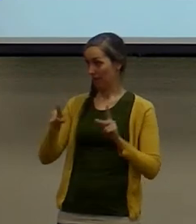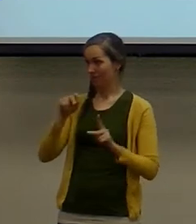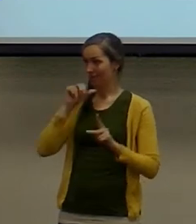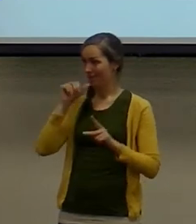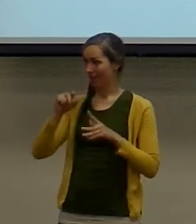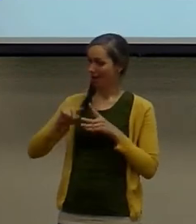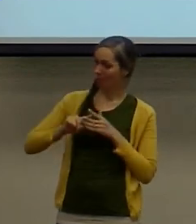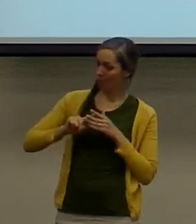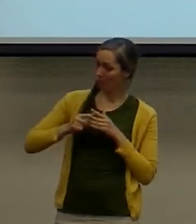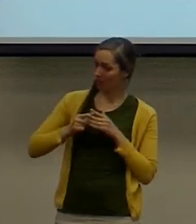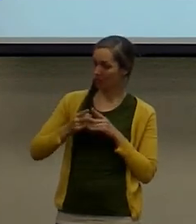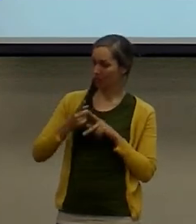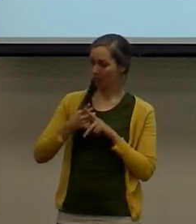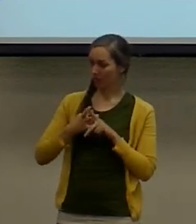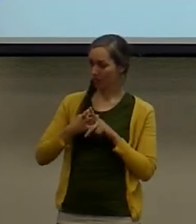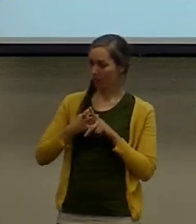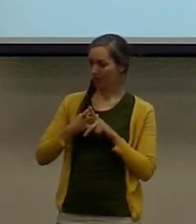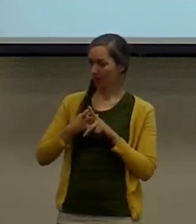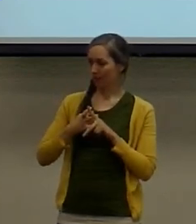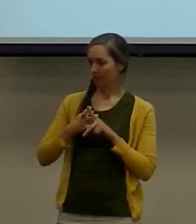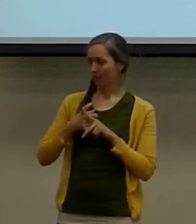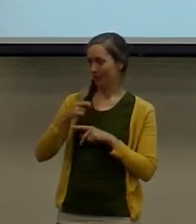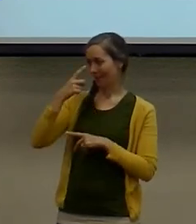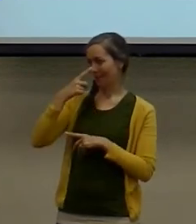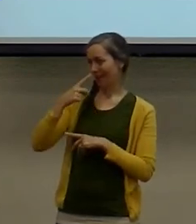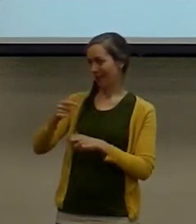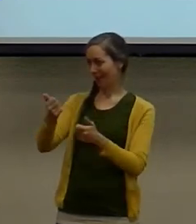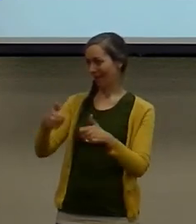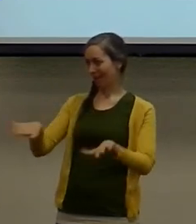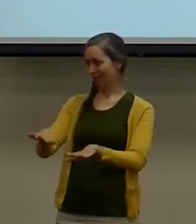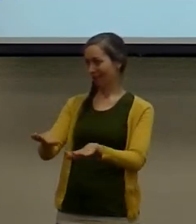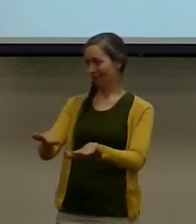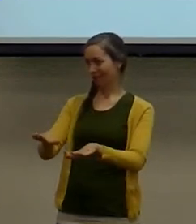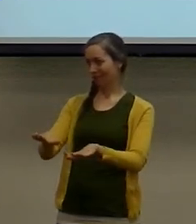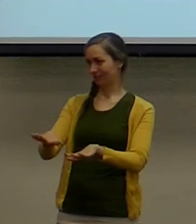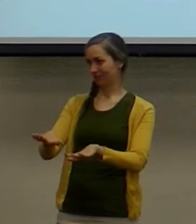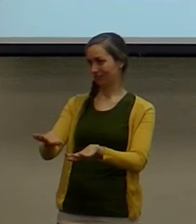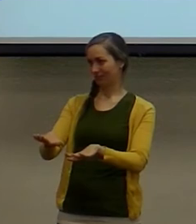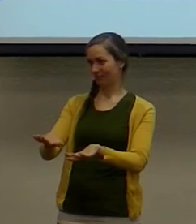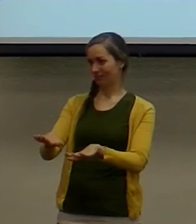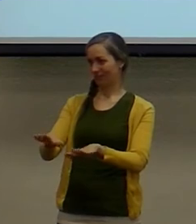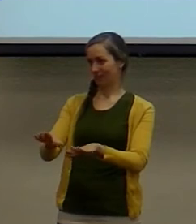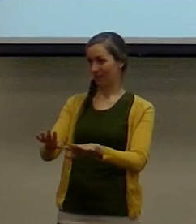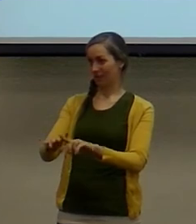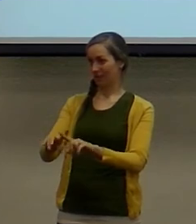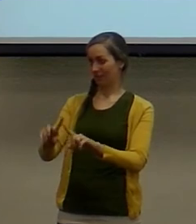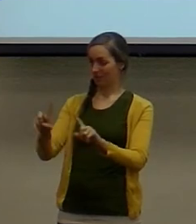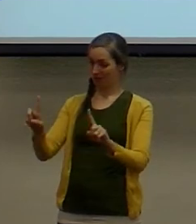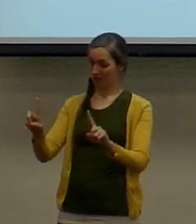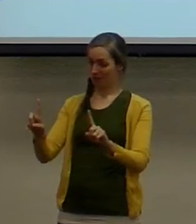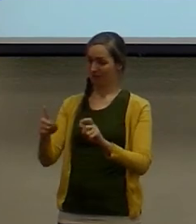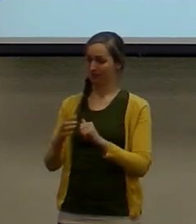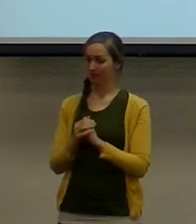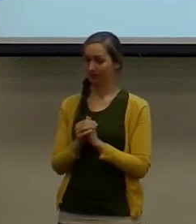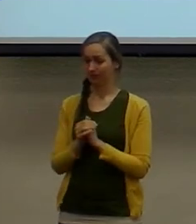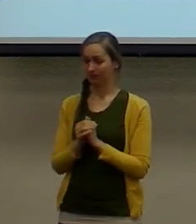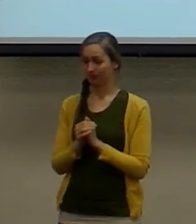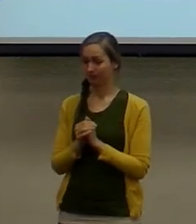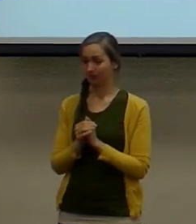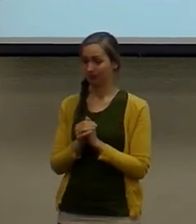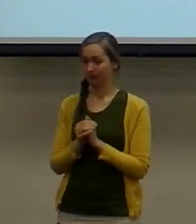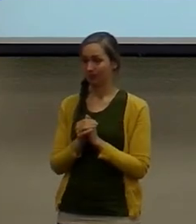originally from what it is called today Thailand. They said, I don't know, you have to, you know,